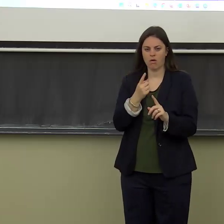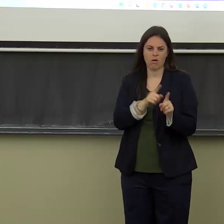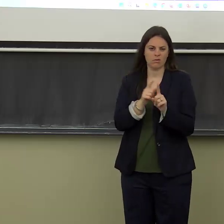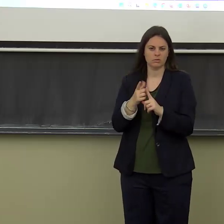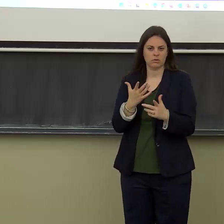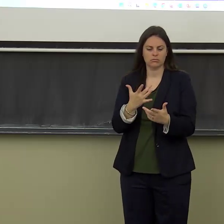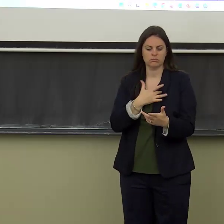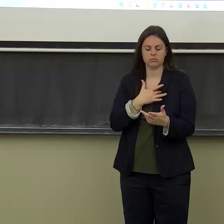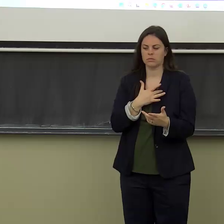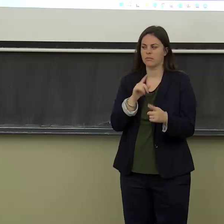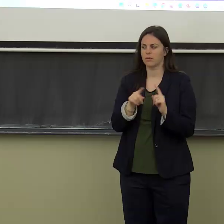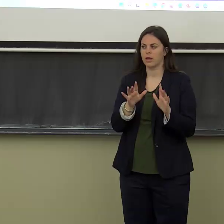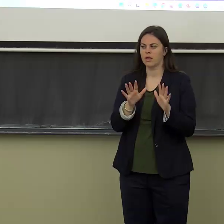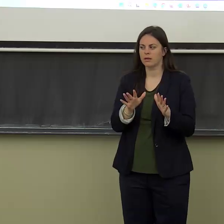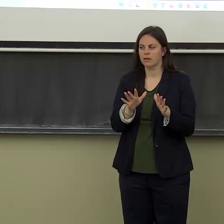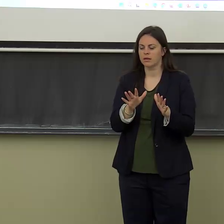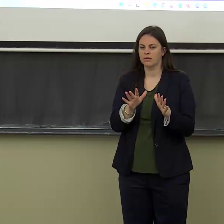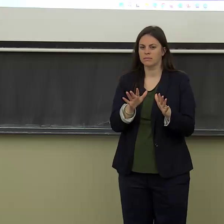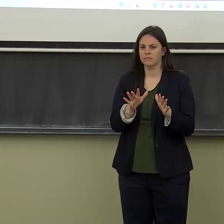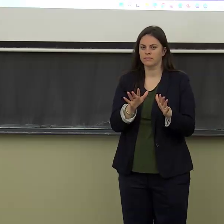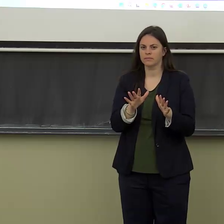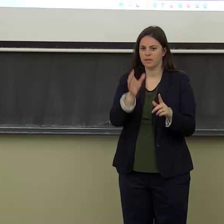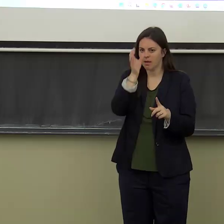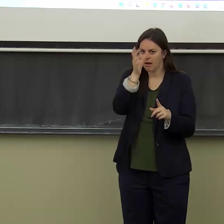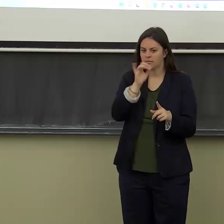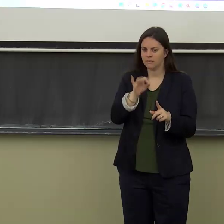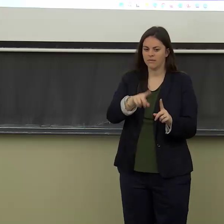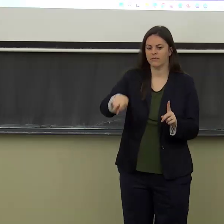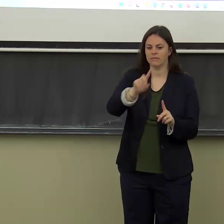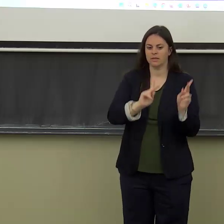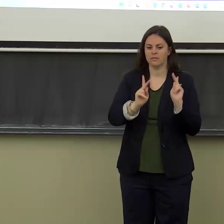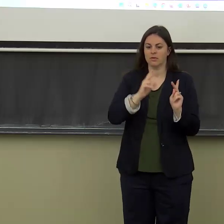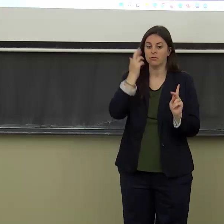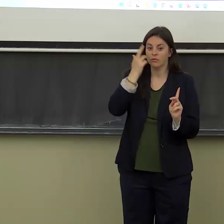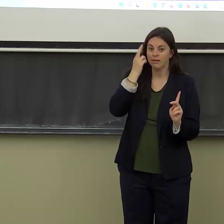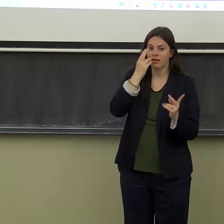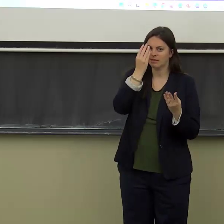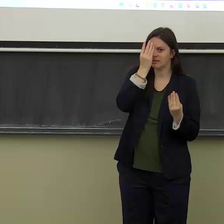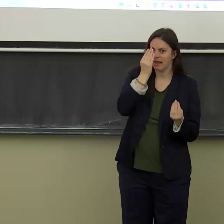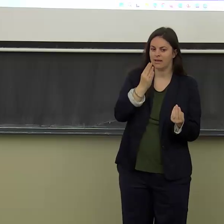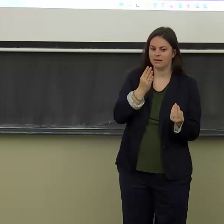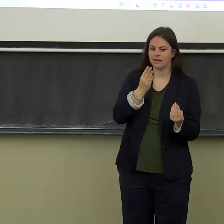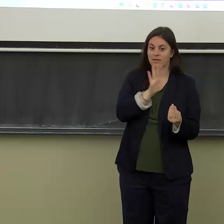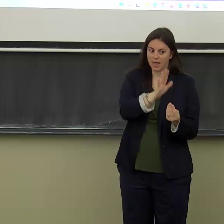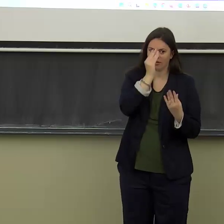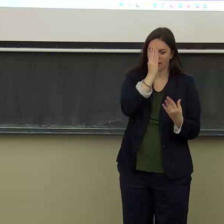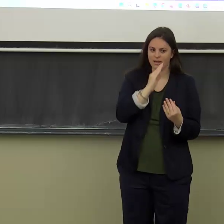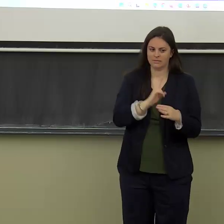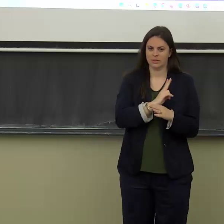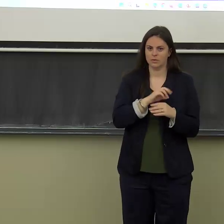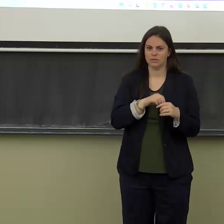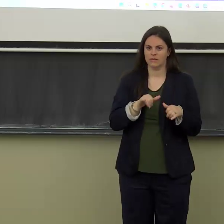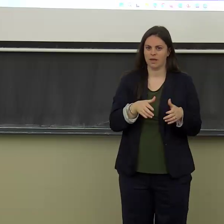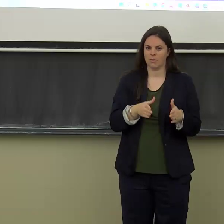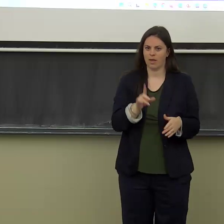concept of, hey, do you realize that your data is being used in this way? I didn't realize, probably should have, the comment that Rob made,